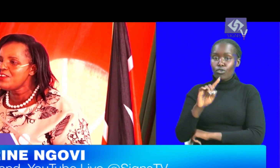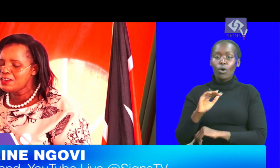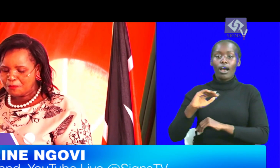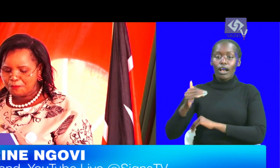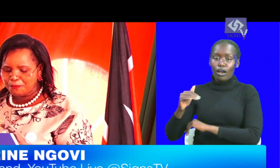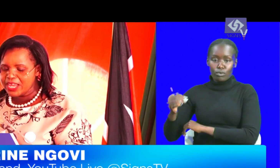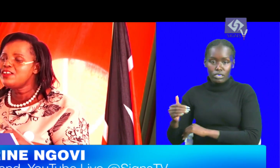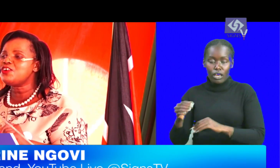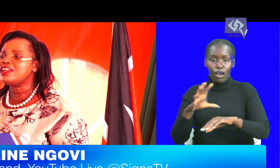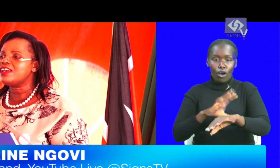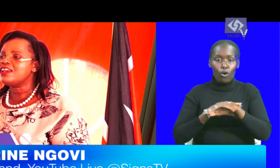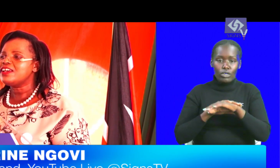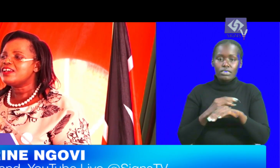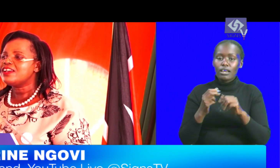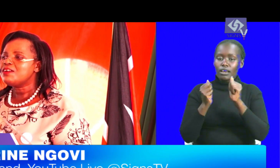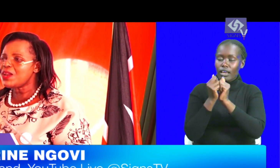11 million plus.